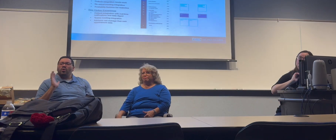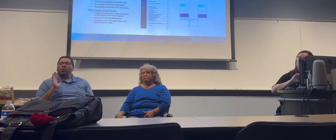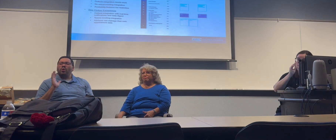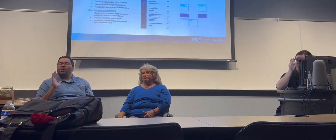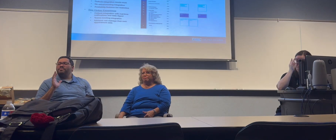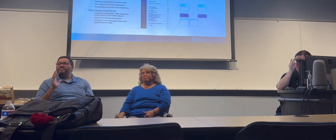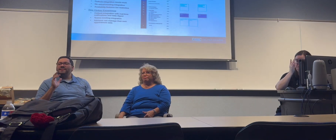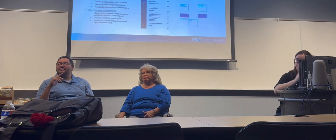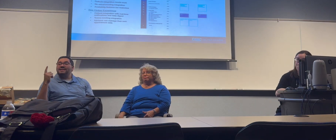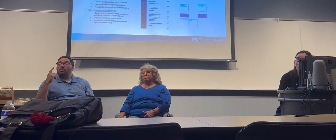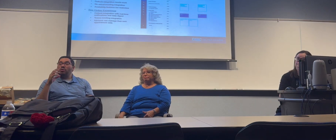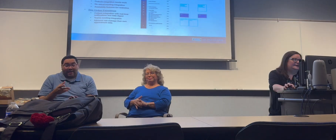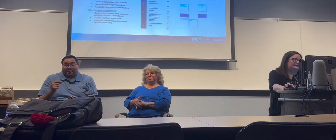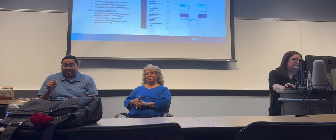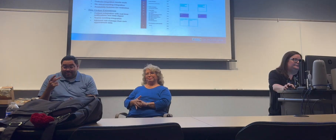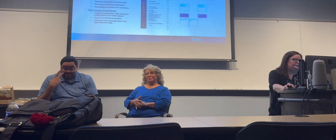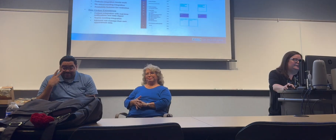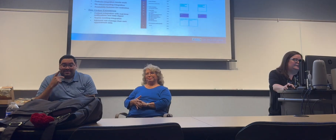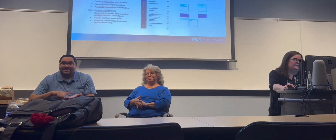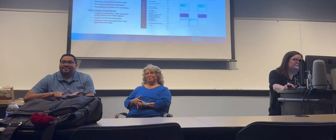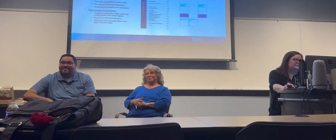if somebody was in the room and they were in the wrong.